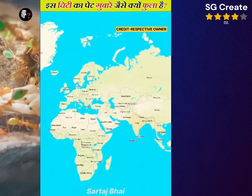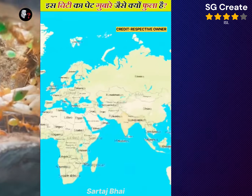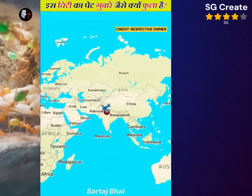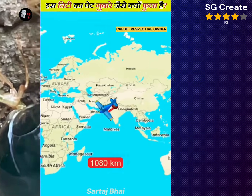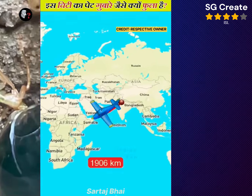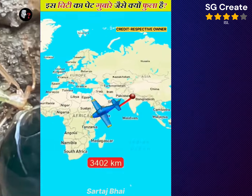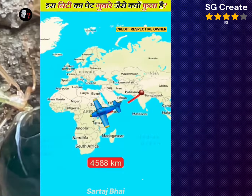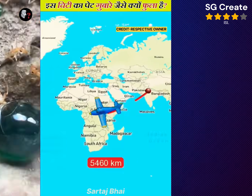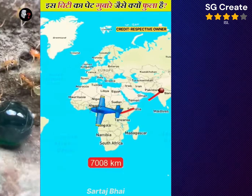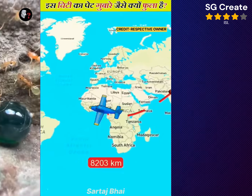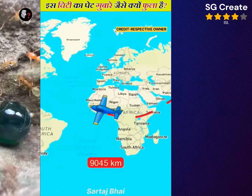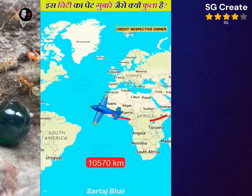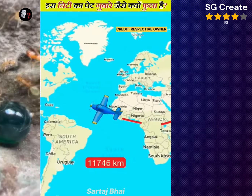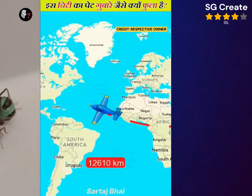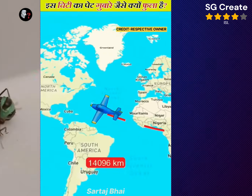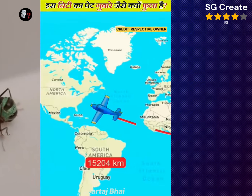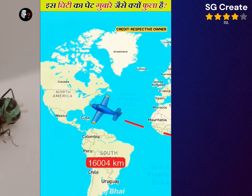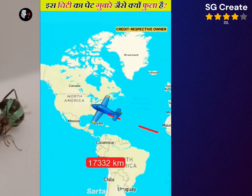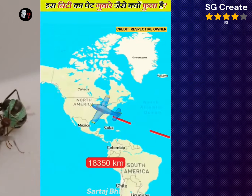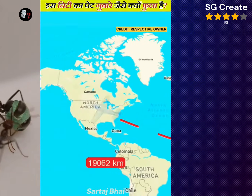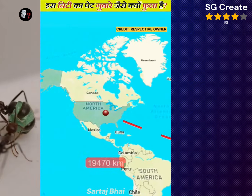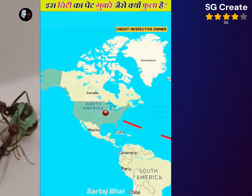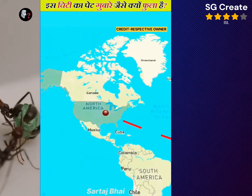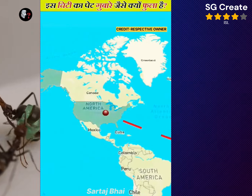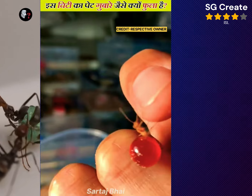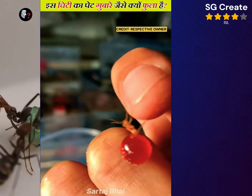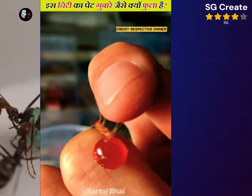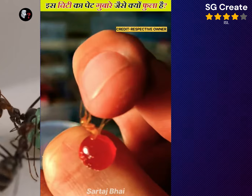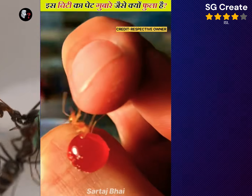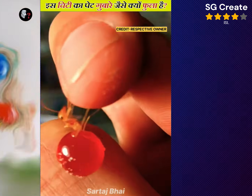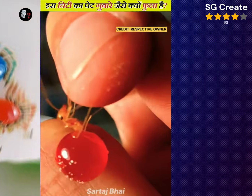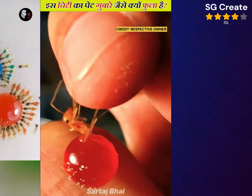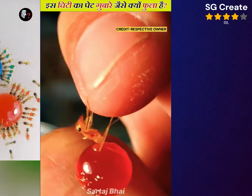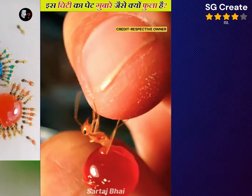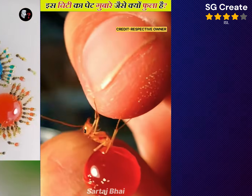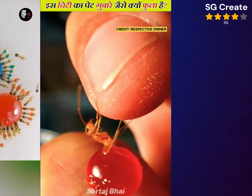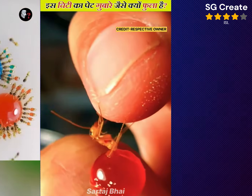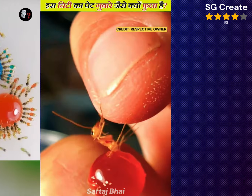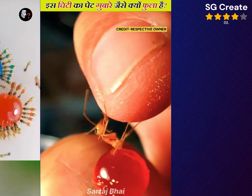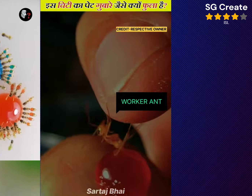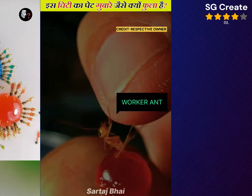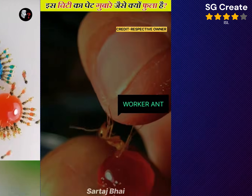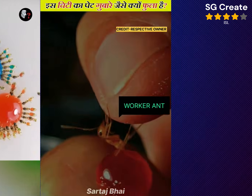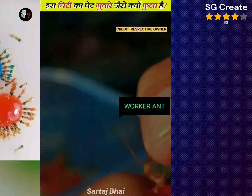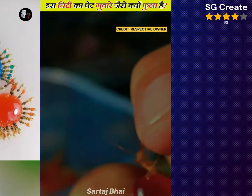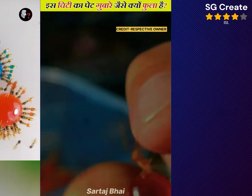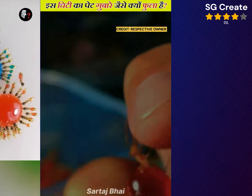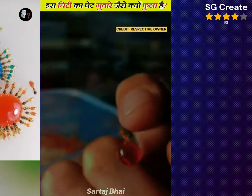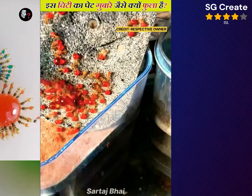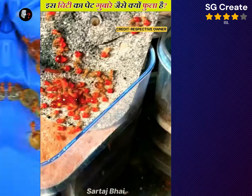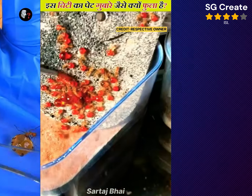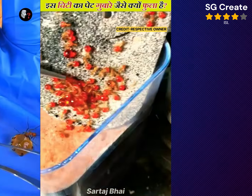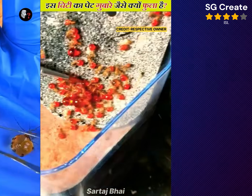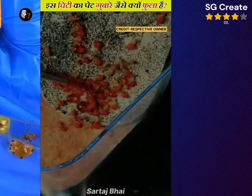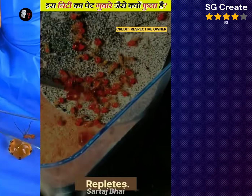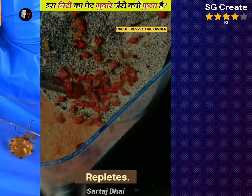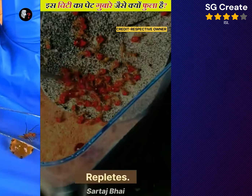These properties are different from those found in honeybee honey, suggesting unique mechanisms of action. Potential for